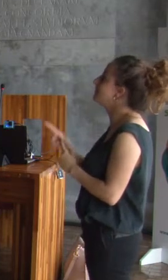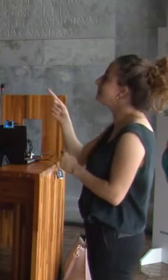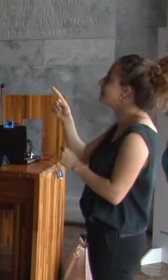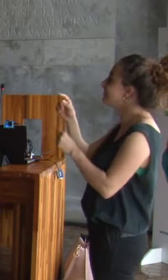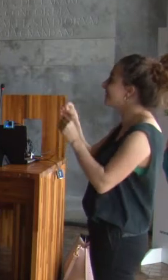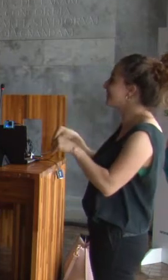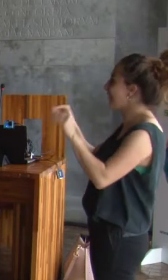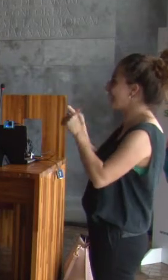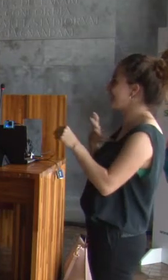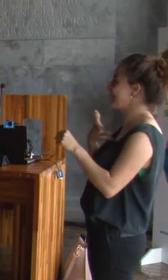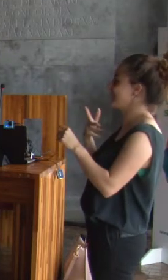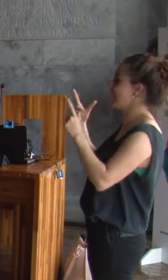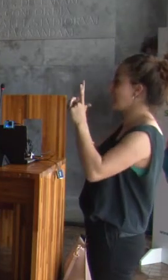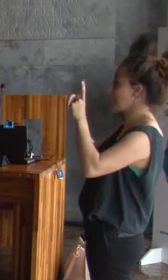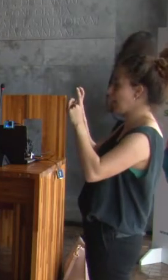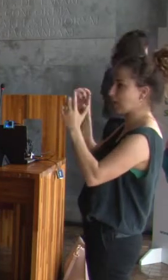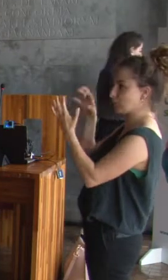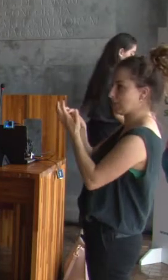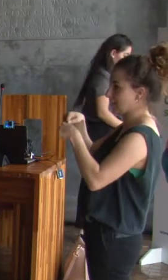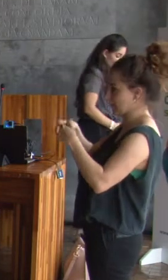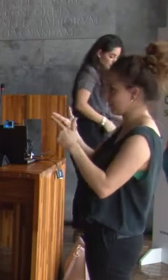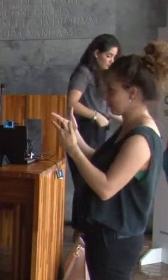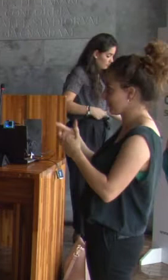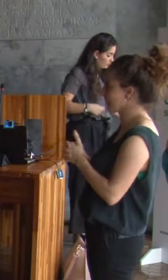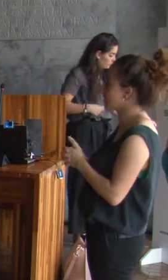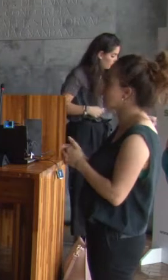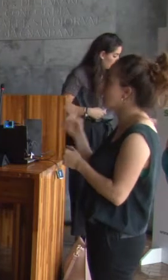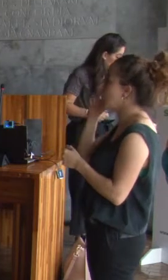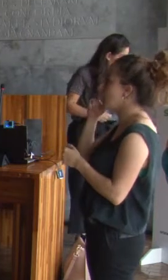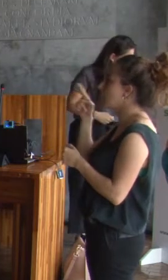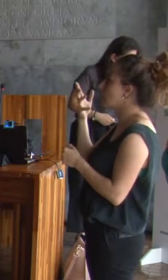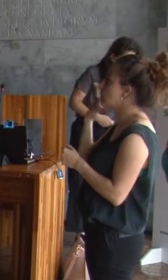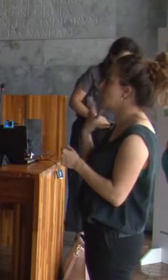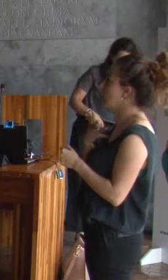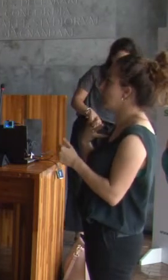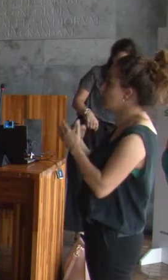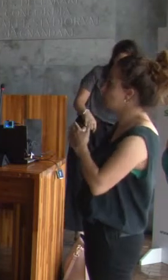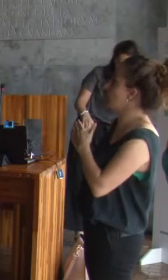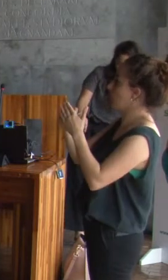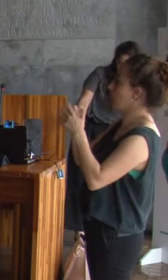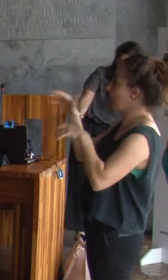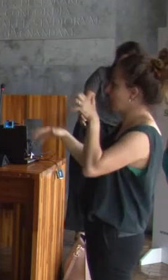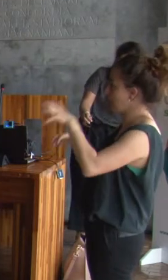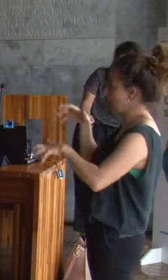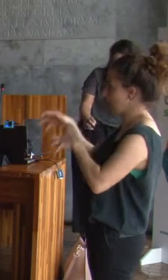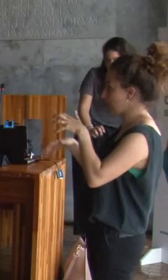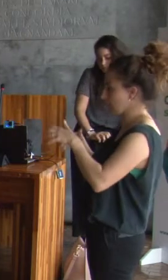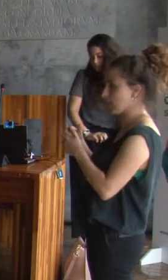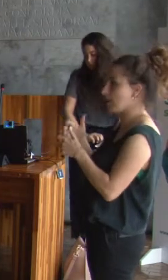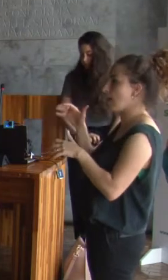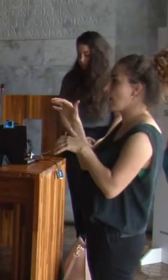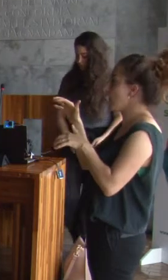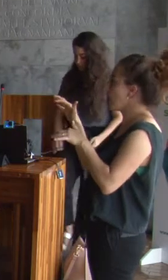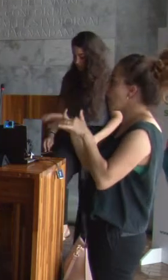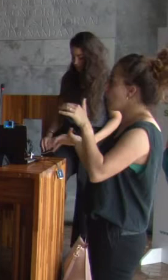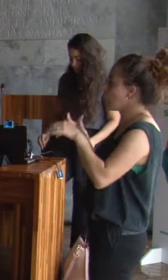an image, which is not showing up. This slide talked about support animals, right? So